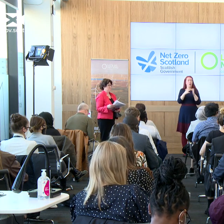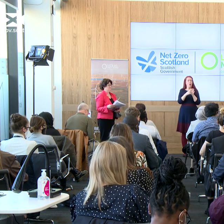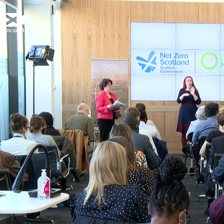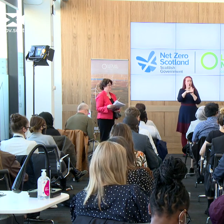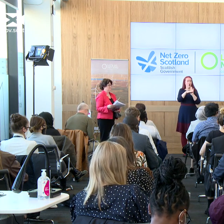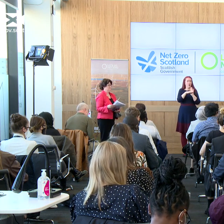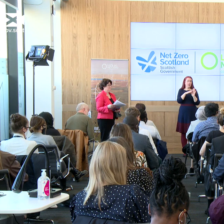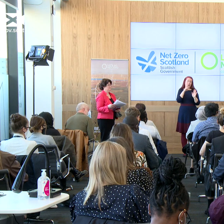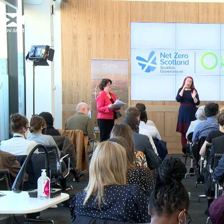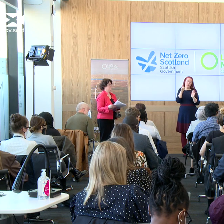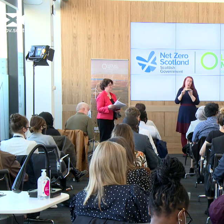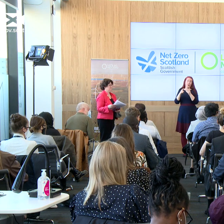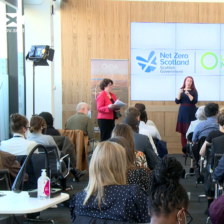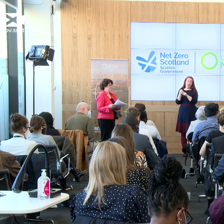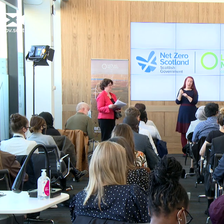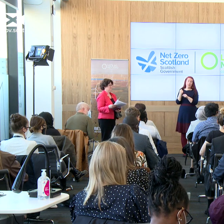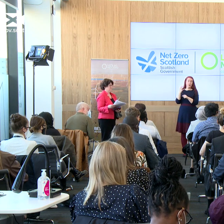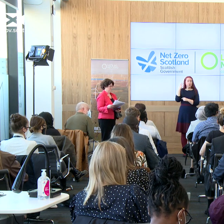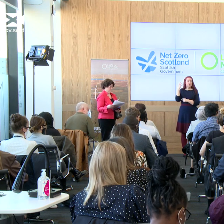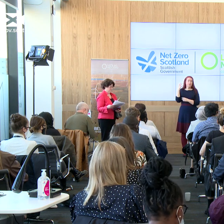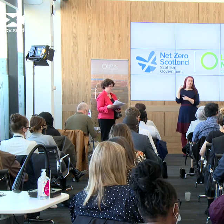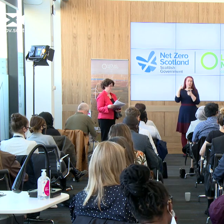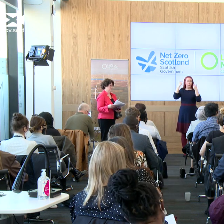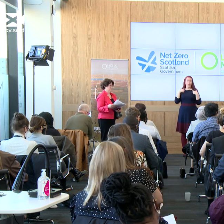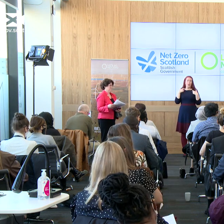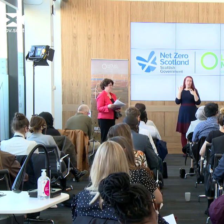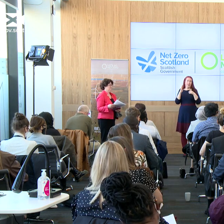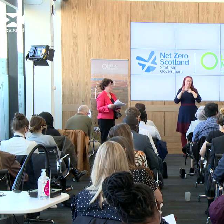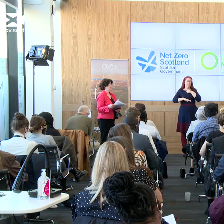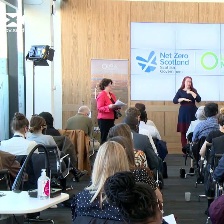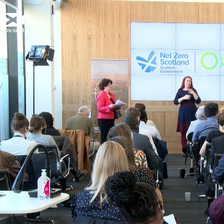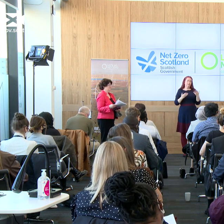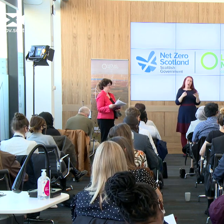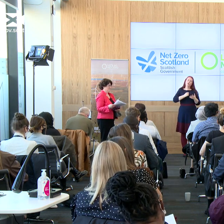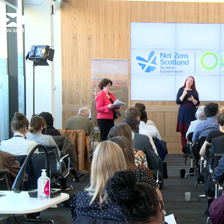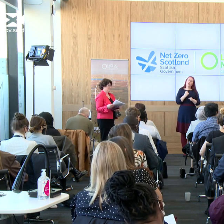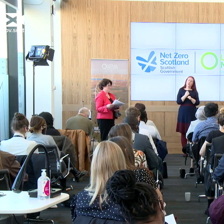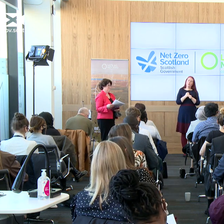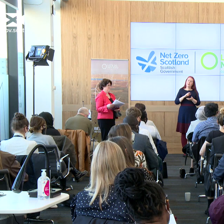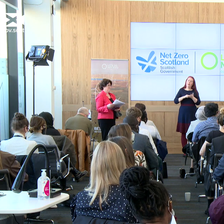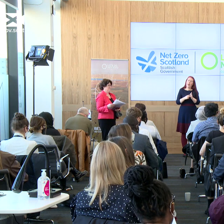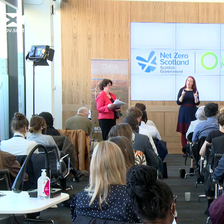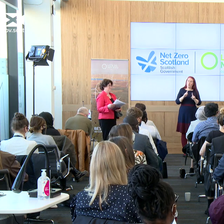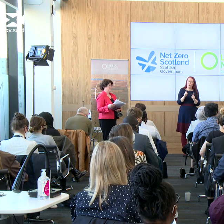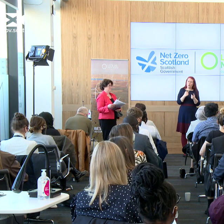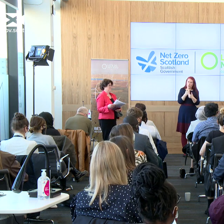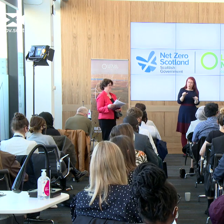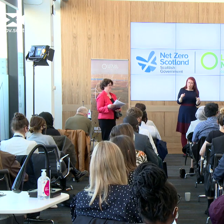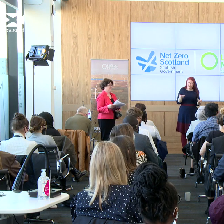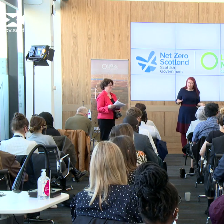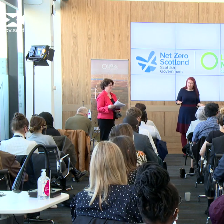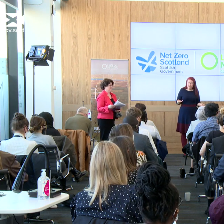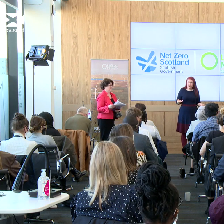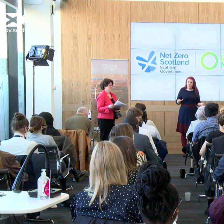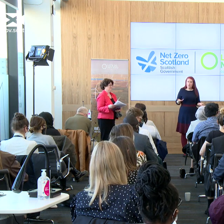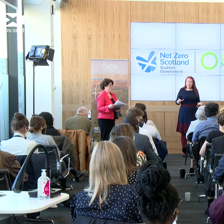overturned recently by the UK Supreme Court. What is the Scottish Government planning to do to rectify this? The time to create